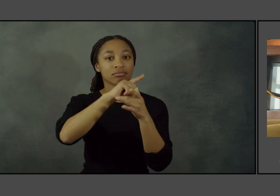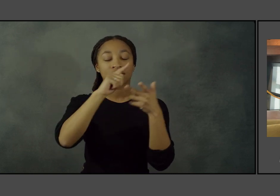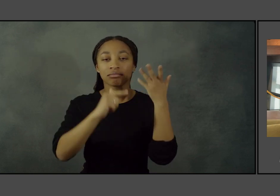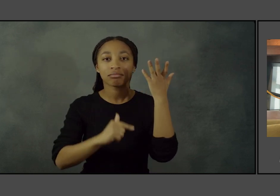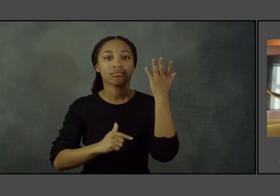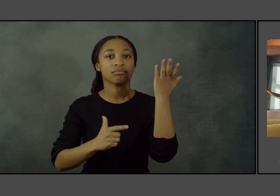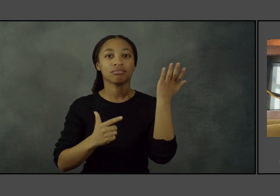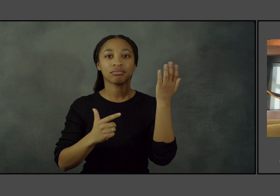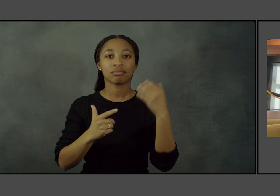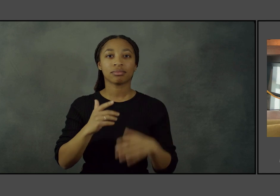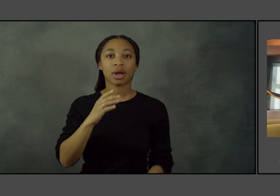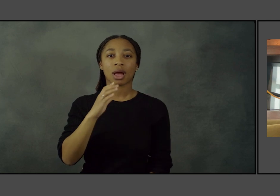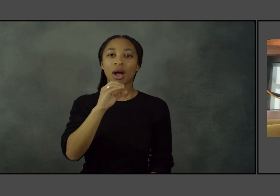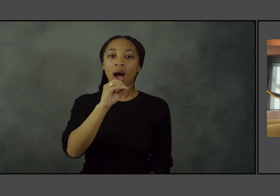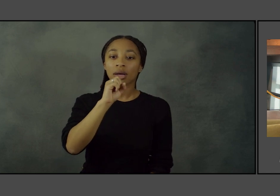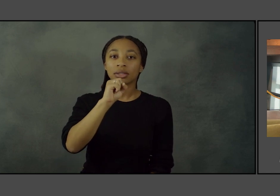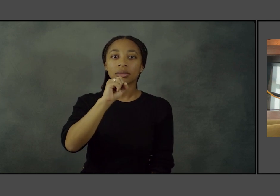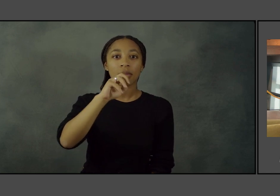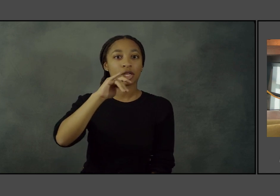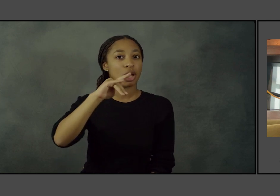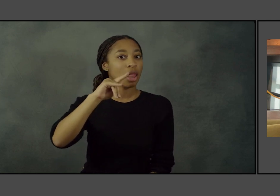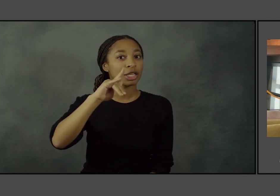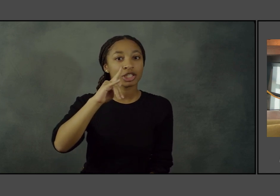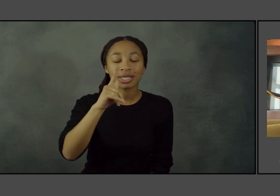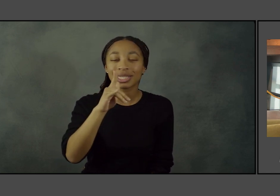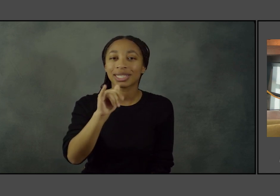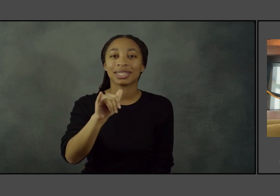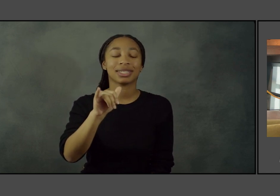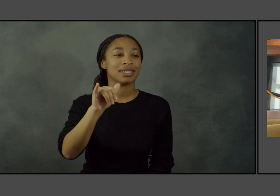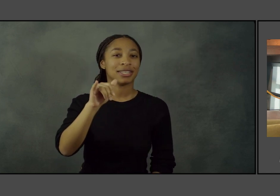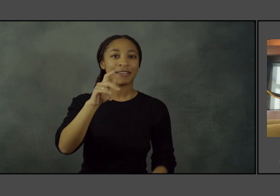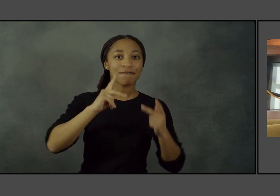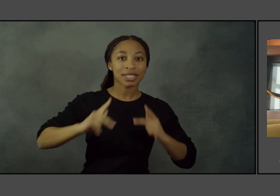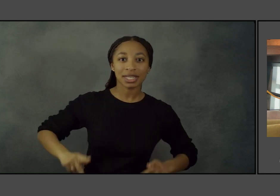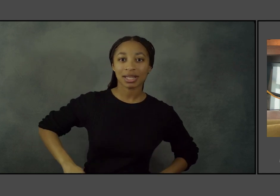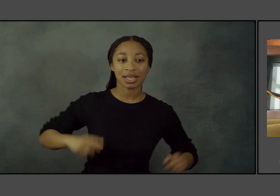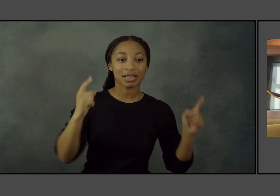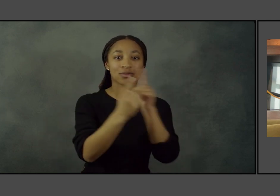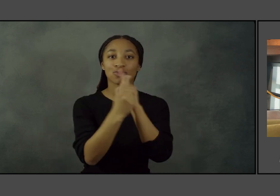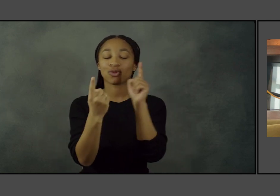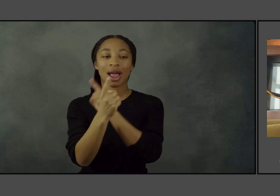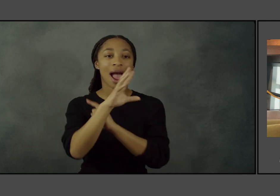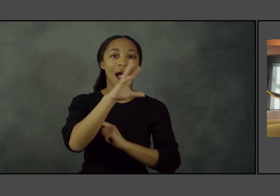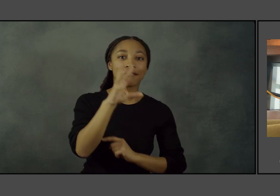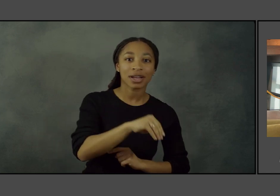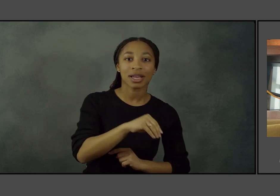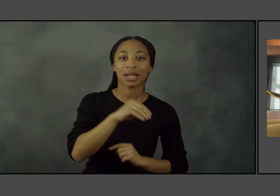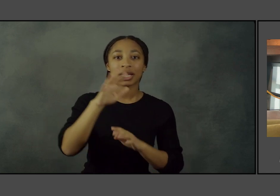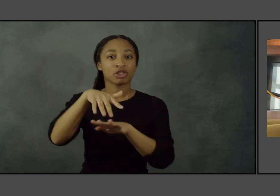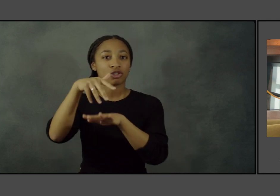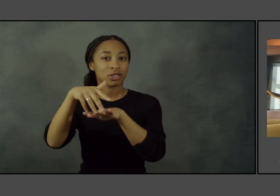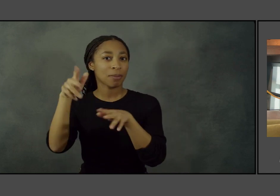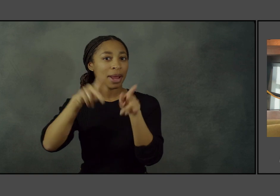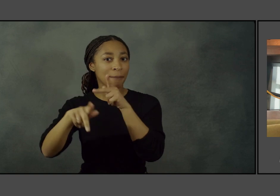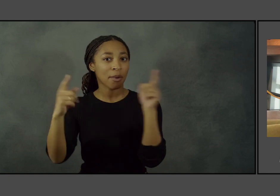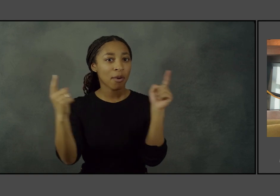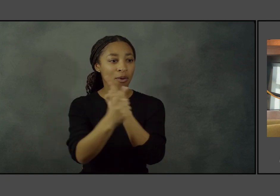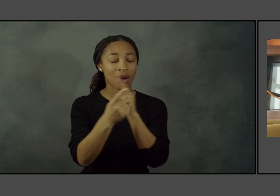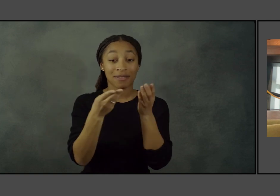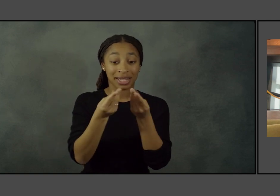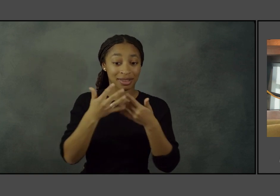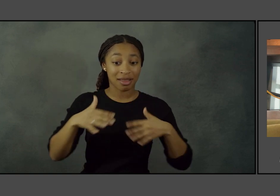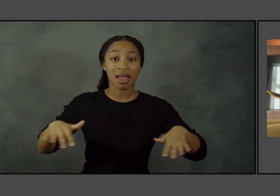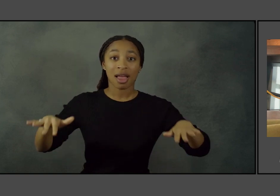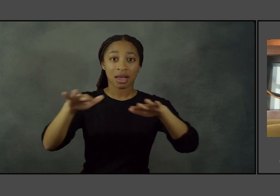cosmologically, physically, the intercourse between the indigenous African peoples and indigenous peoples of these lands. And I think